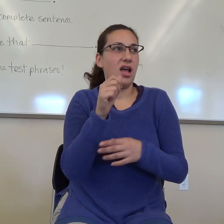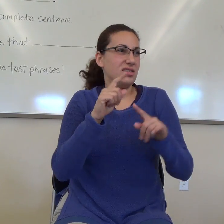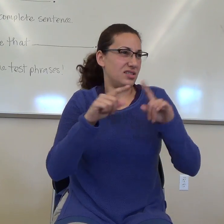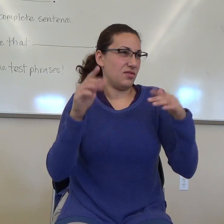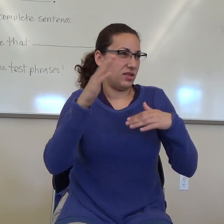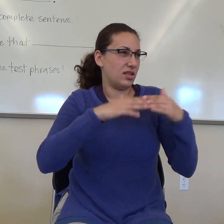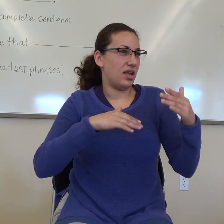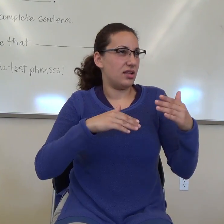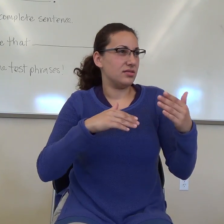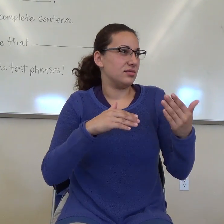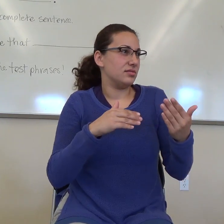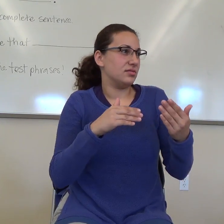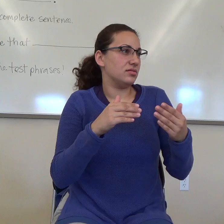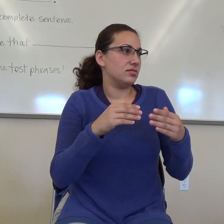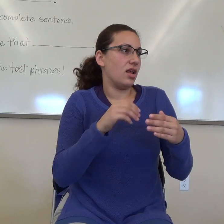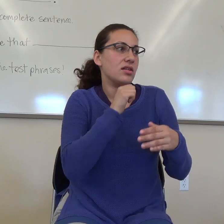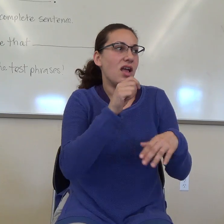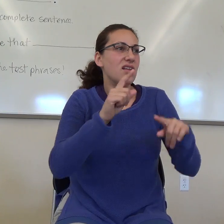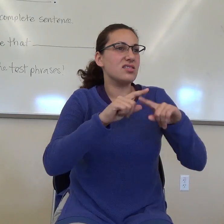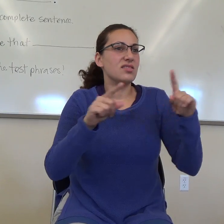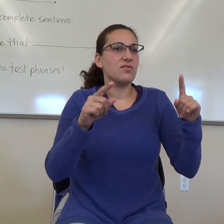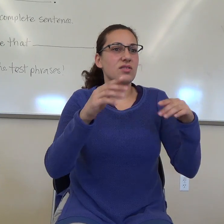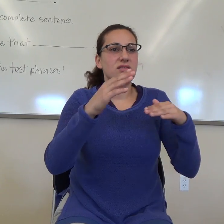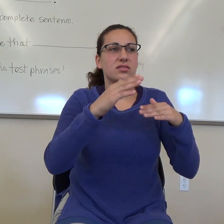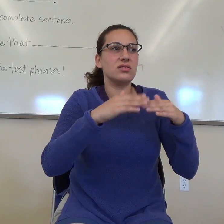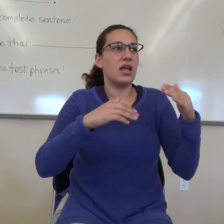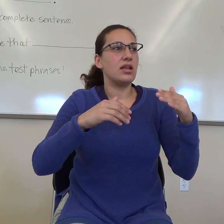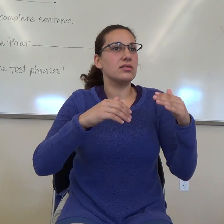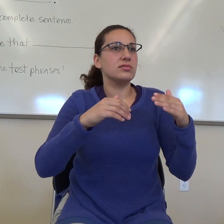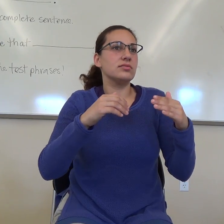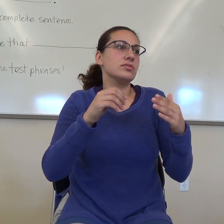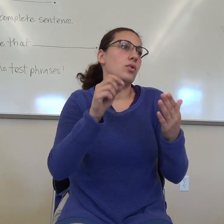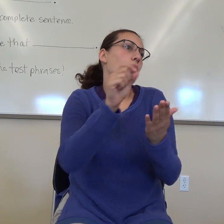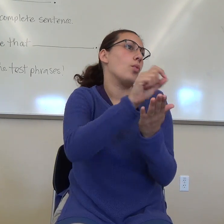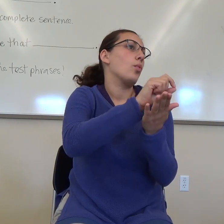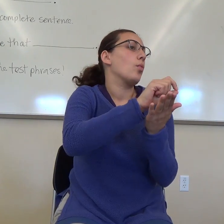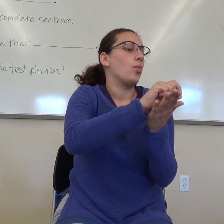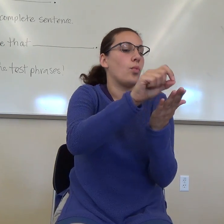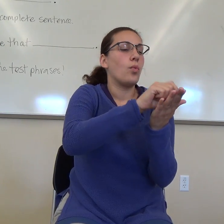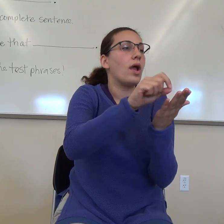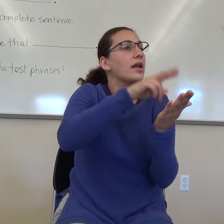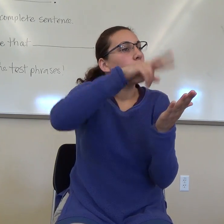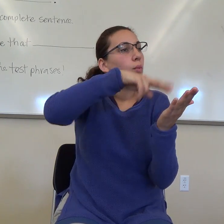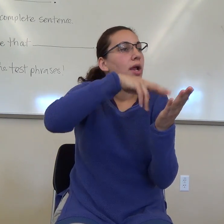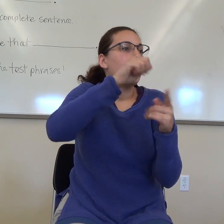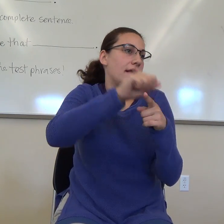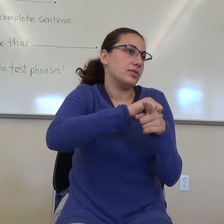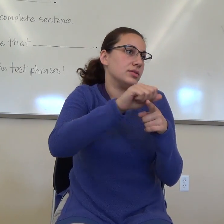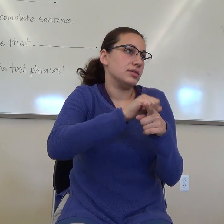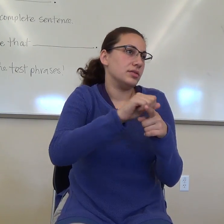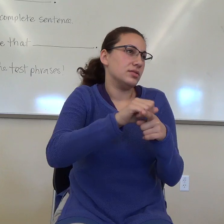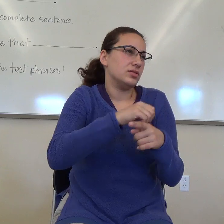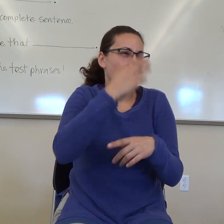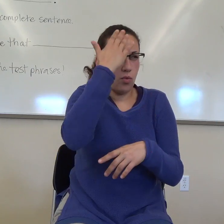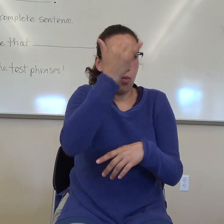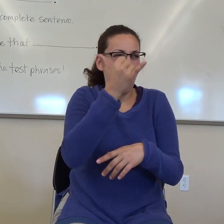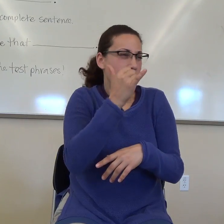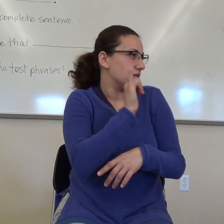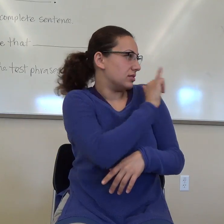from the UP writing exercises. Okay, so why does she count this so heavily? It's